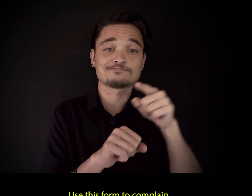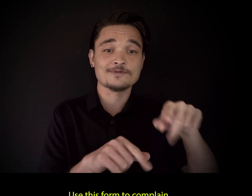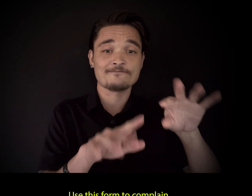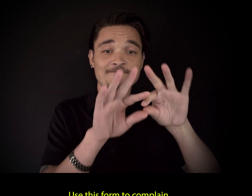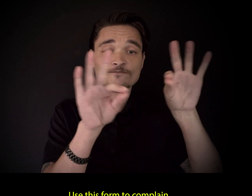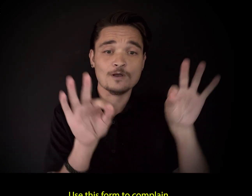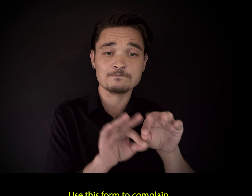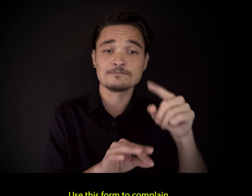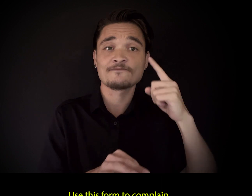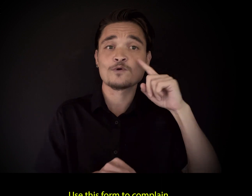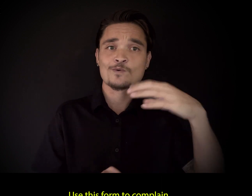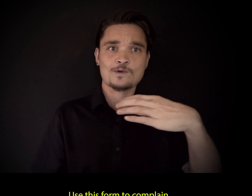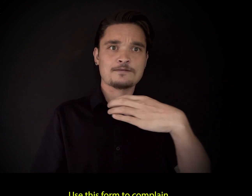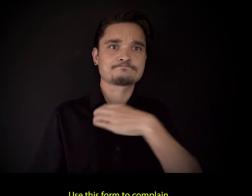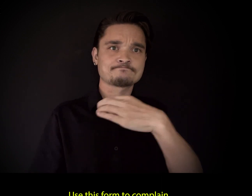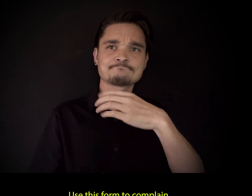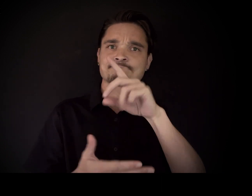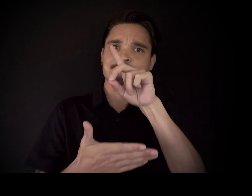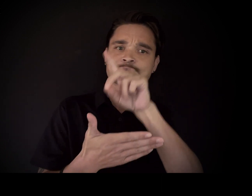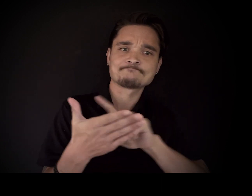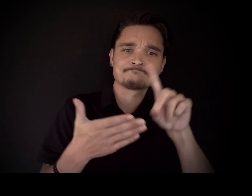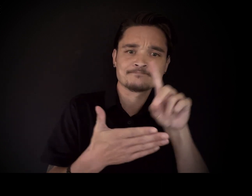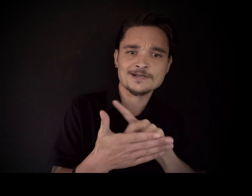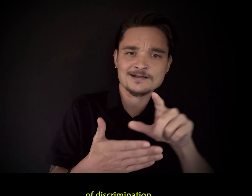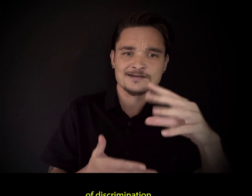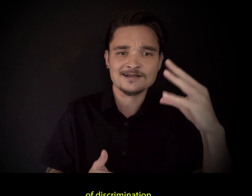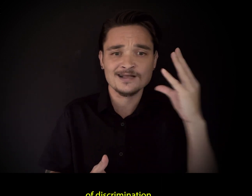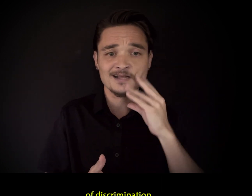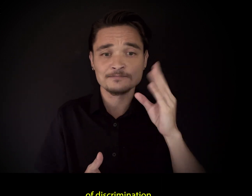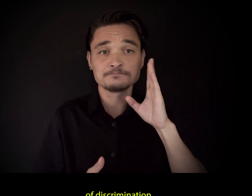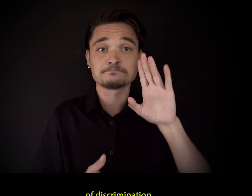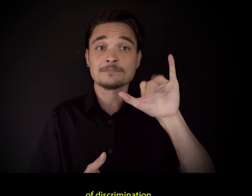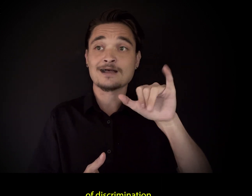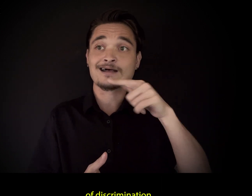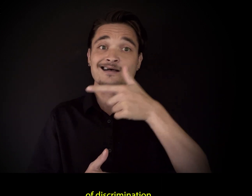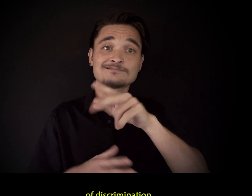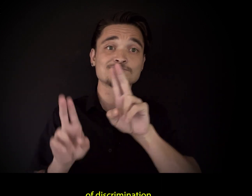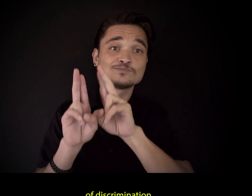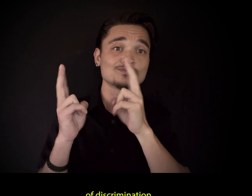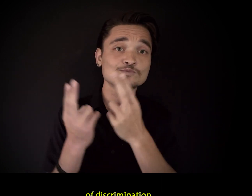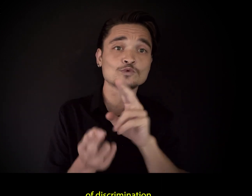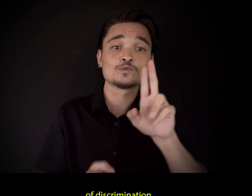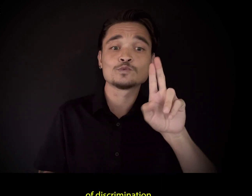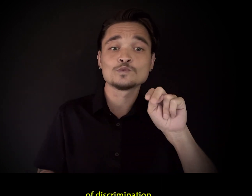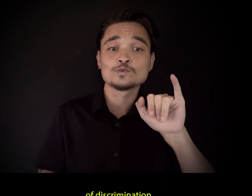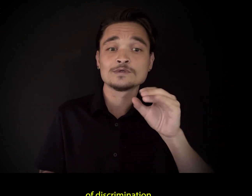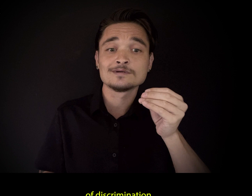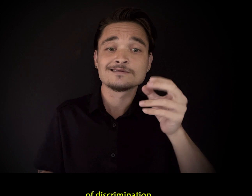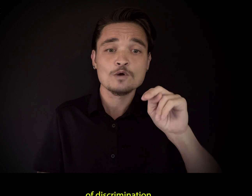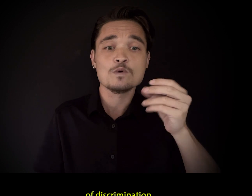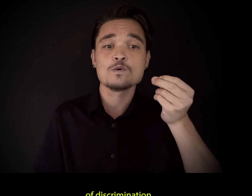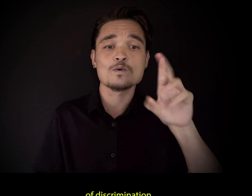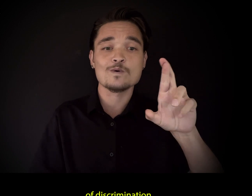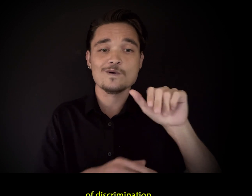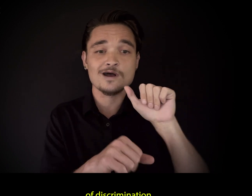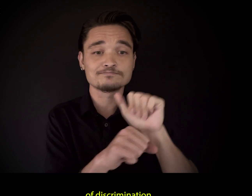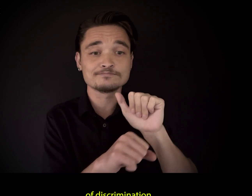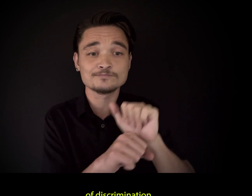Use this form also to complain about the denial of a license by a licensing agency. Use this form to complain